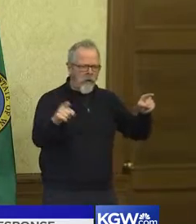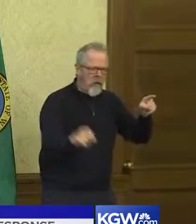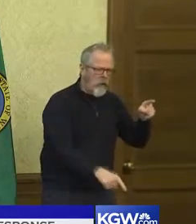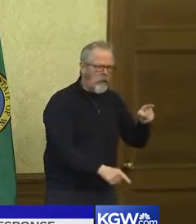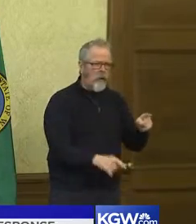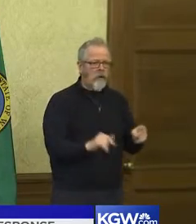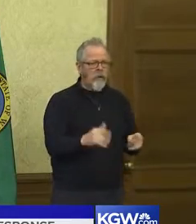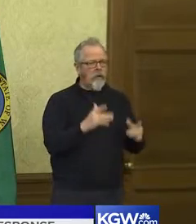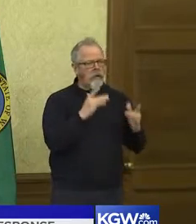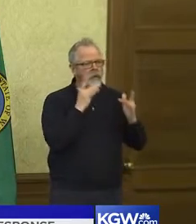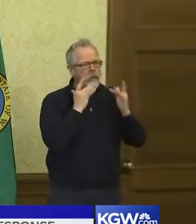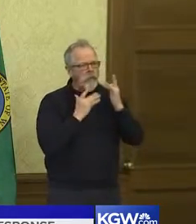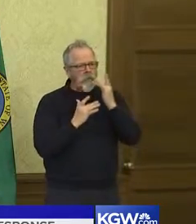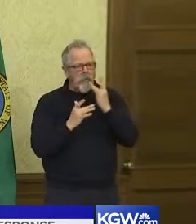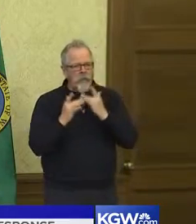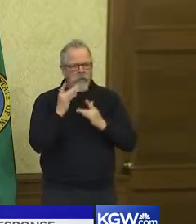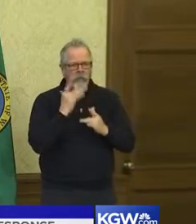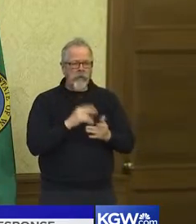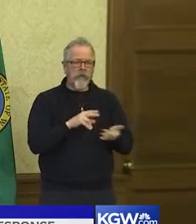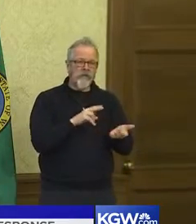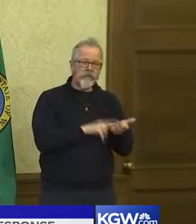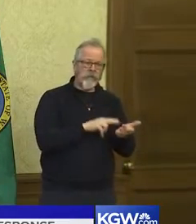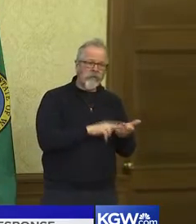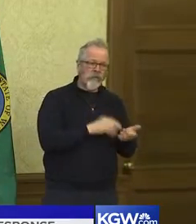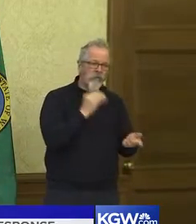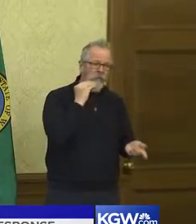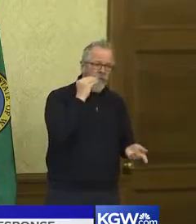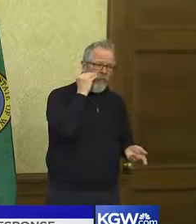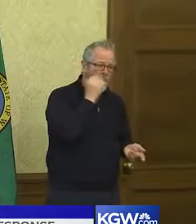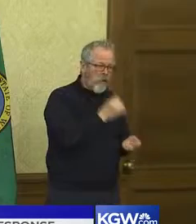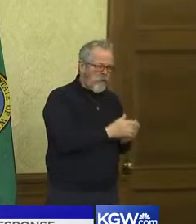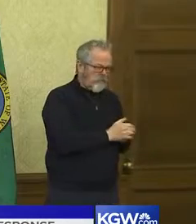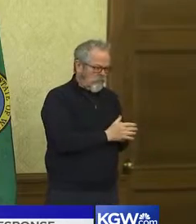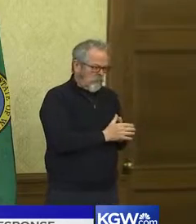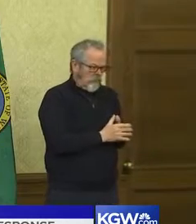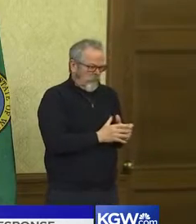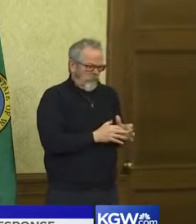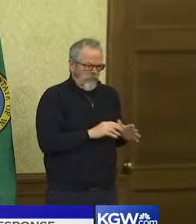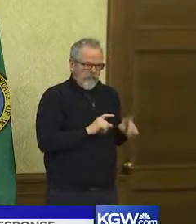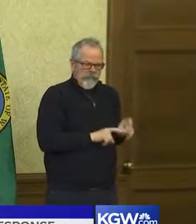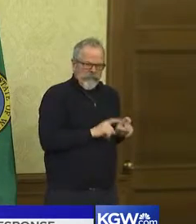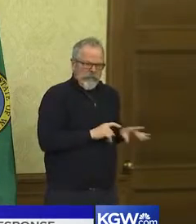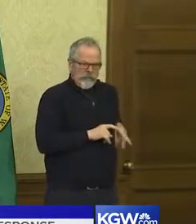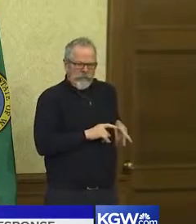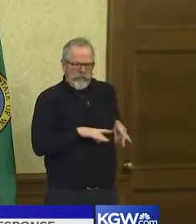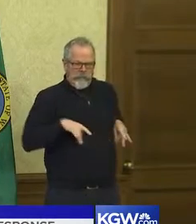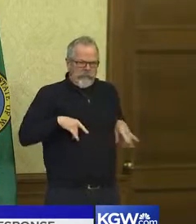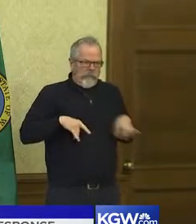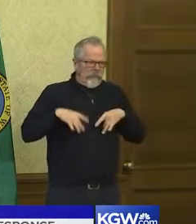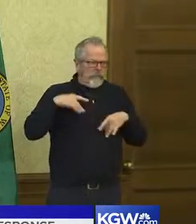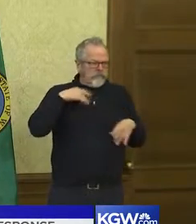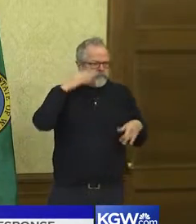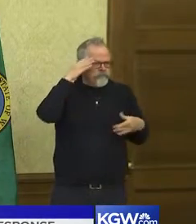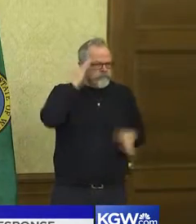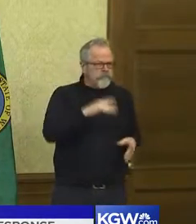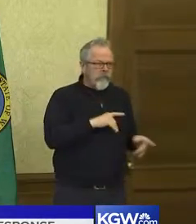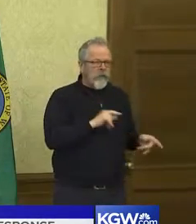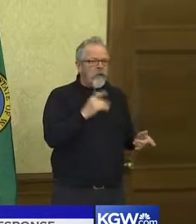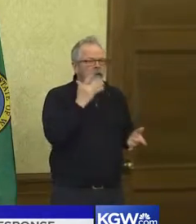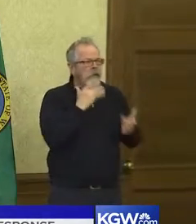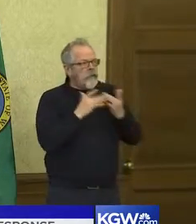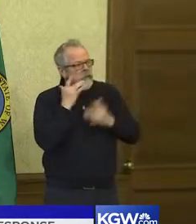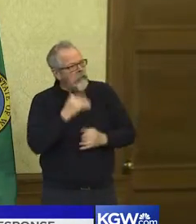is. And to remedy this, we need the federal government to cause a full-scale mobilization of the